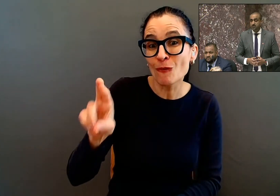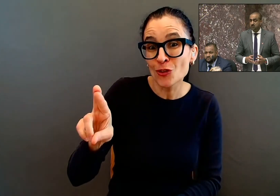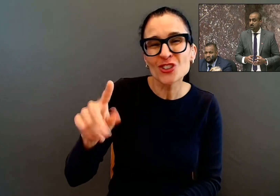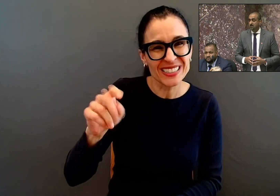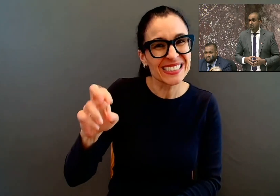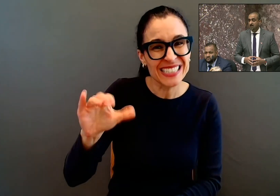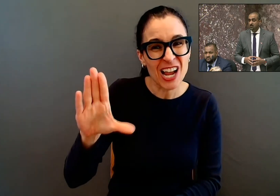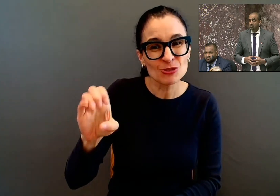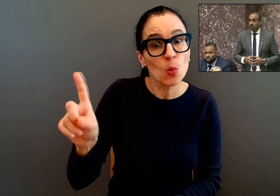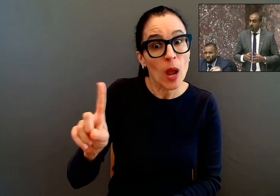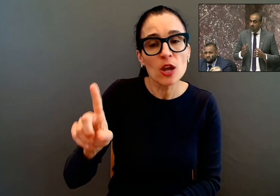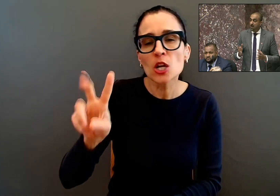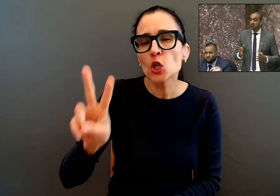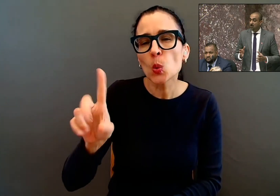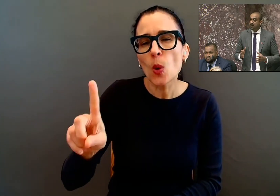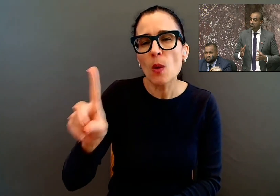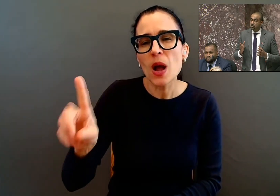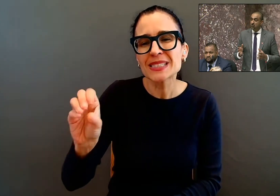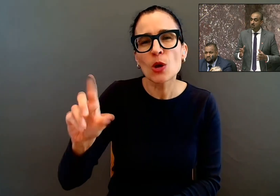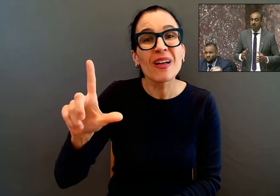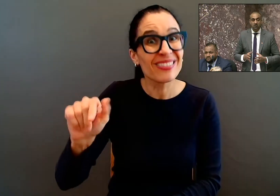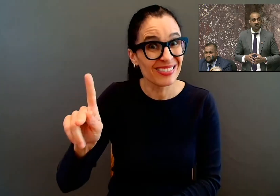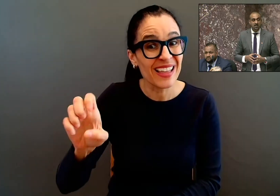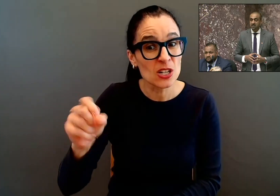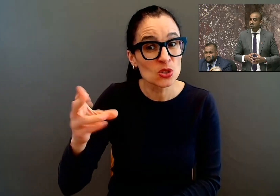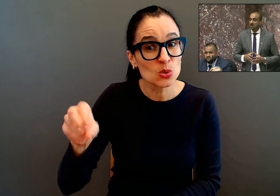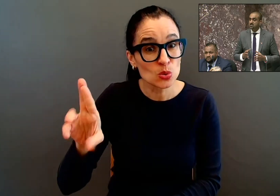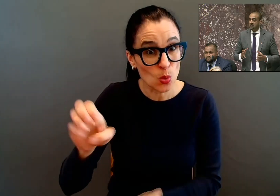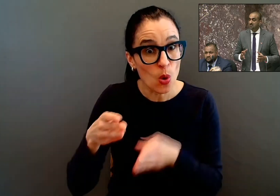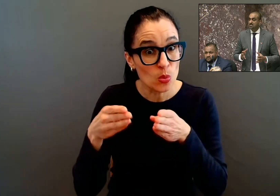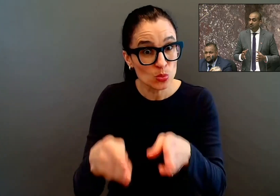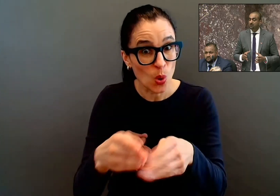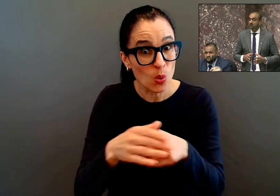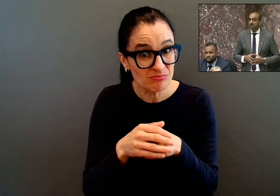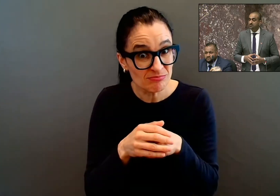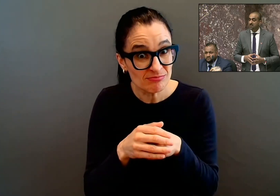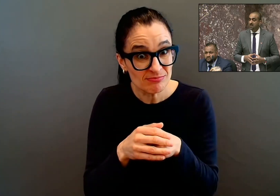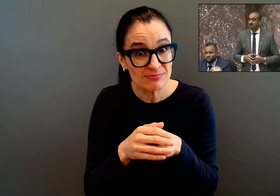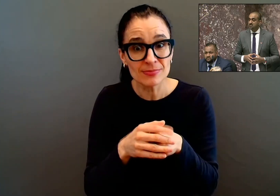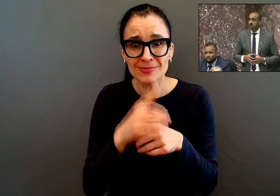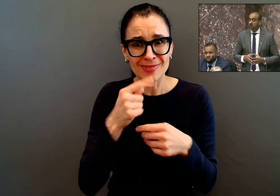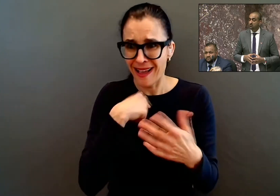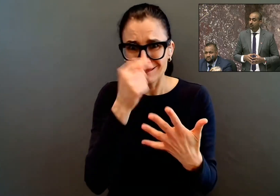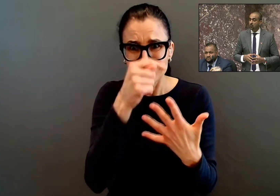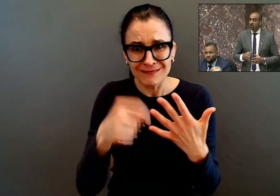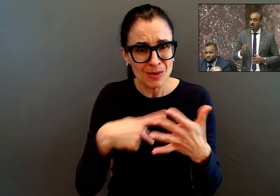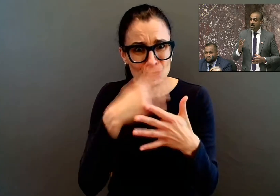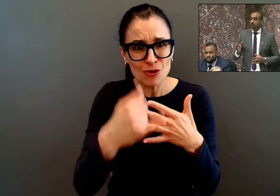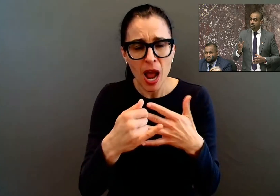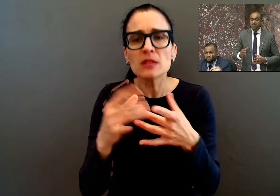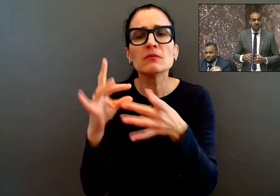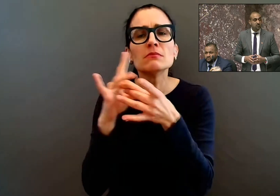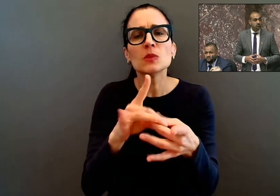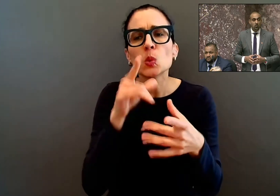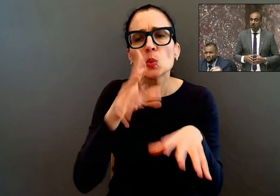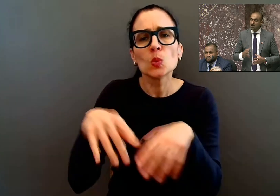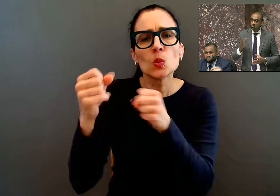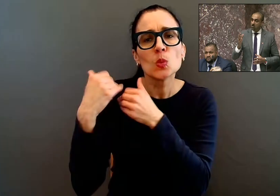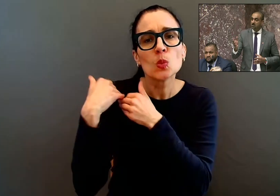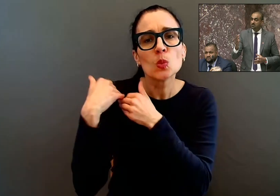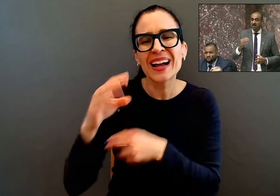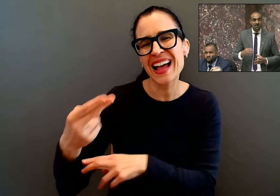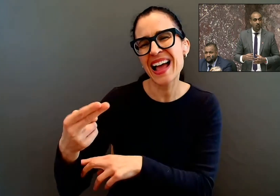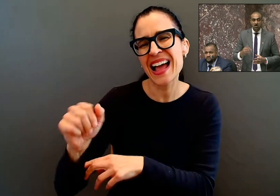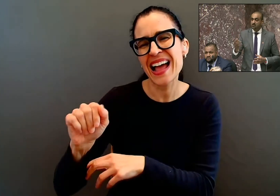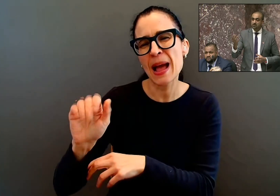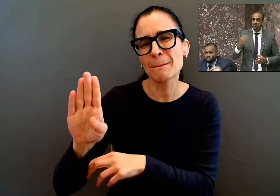Honourable Speaker, the member, I can assure the member that he's not seen this type of investment in his community before. If he believes there's more, I